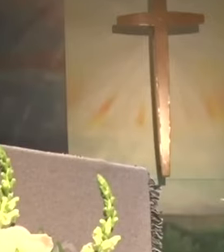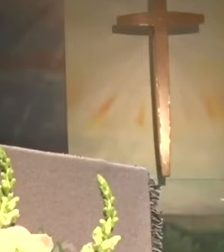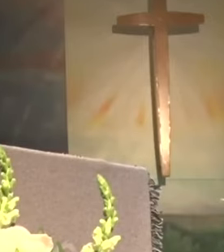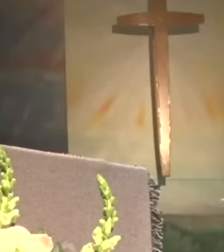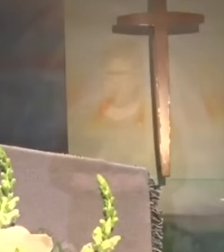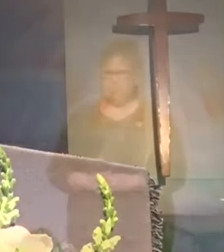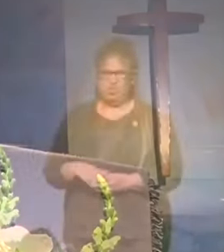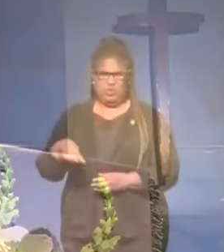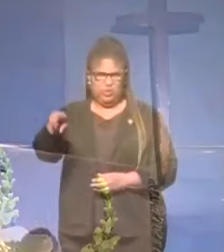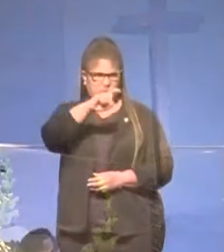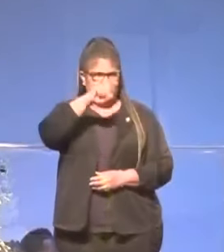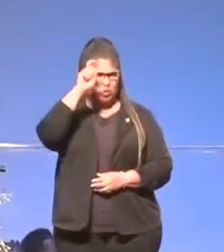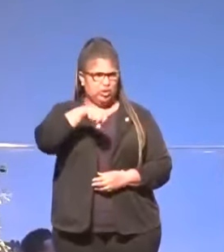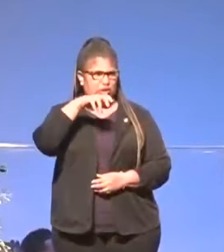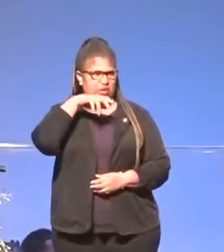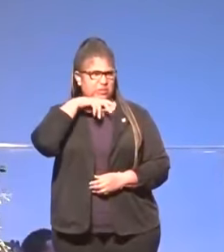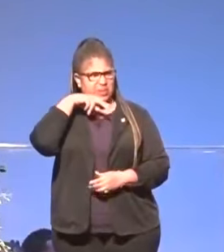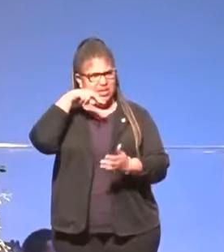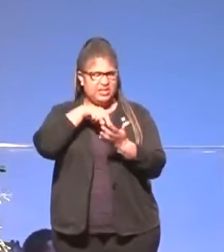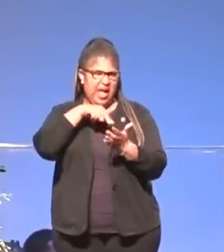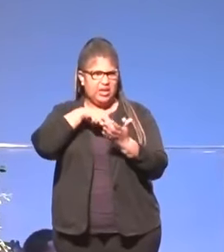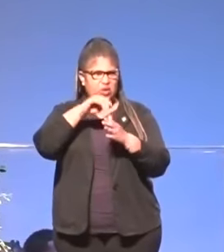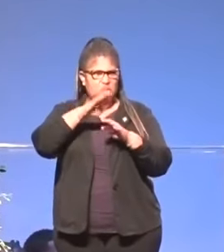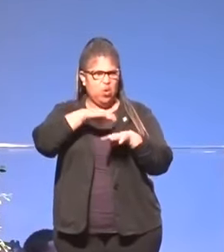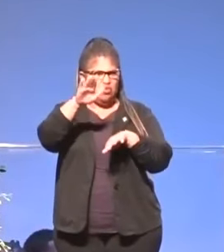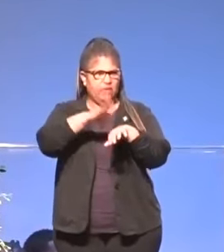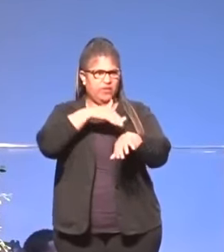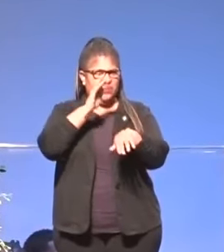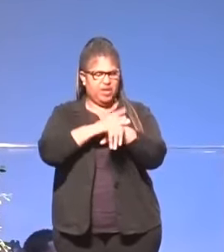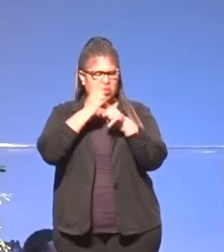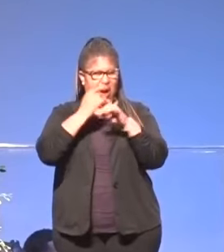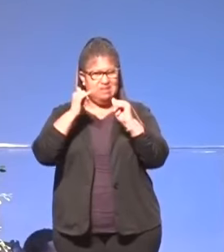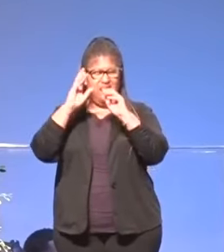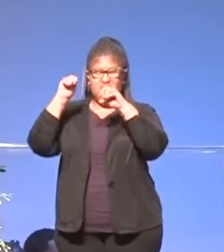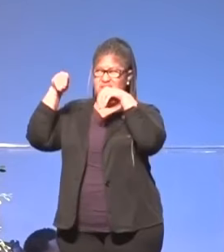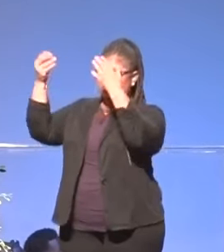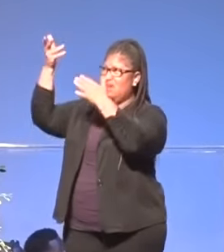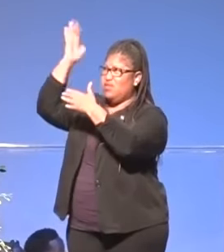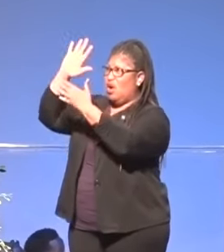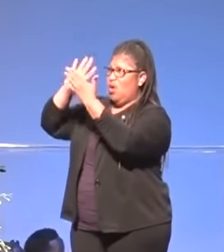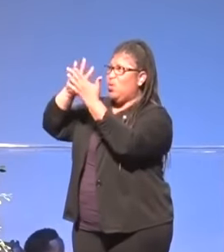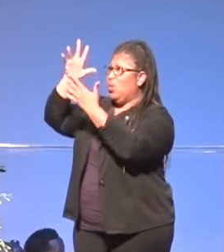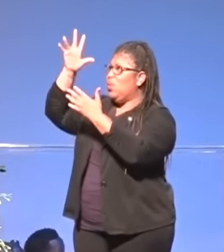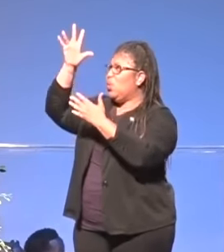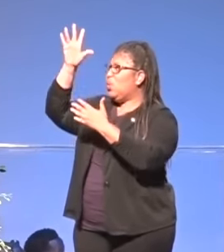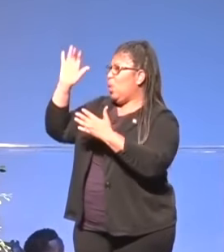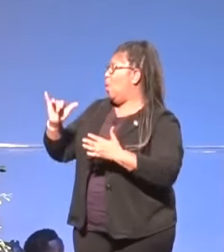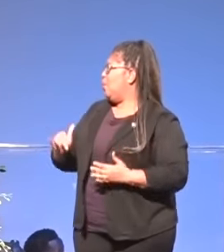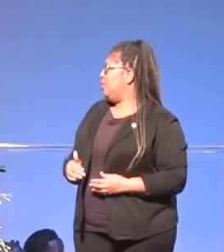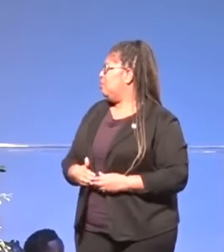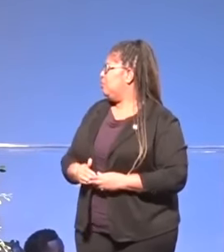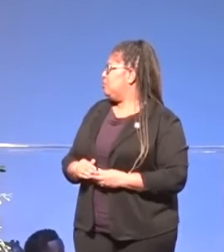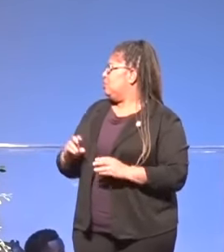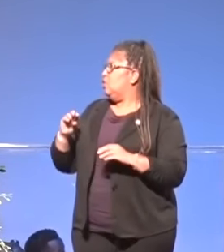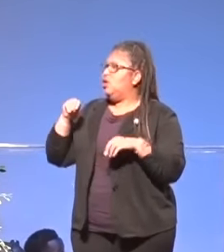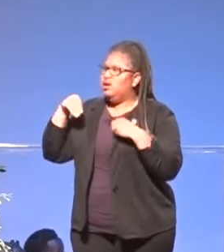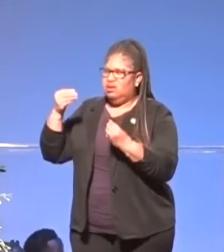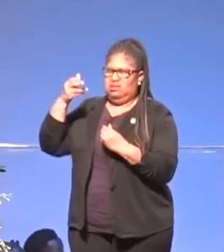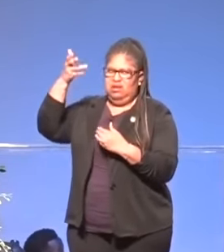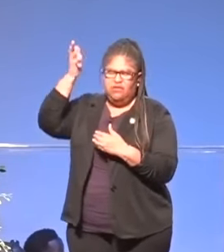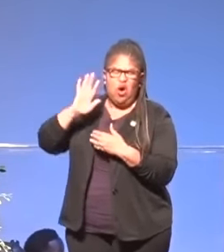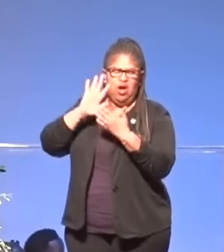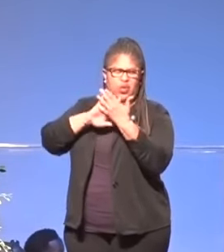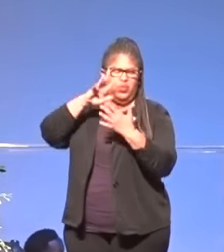You should be on your feet right now giving the glory to God right now. Get on your feet. Give him the glory. Give him the